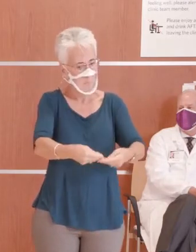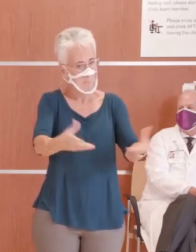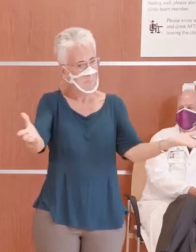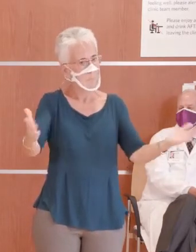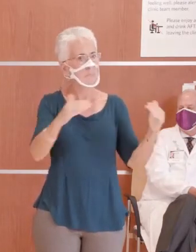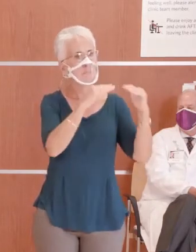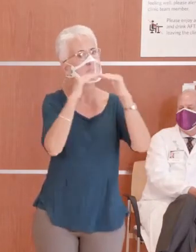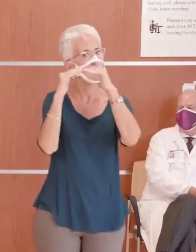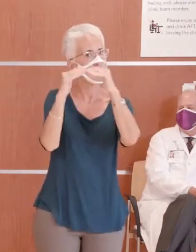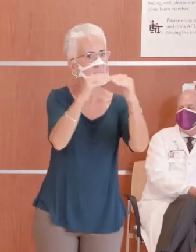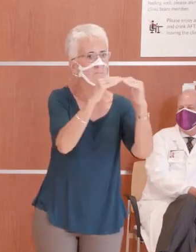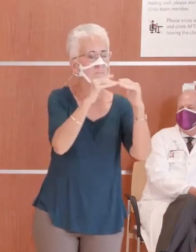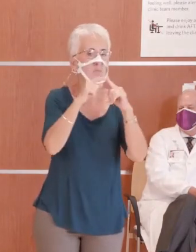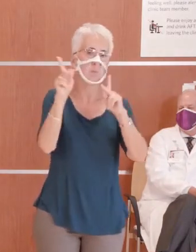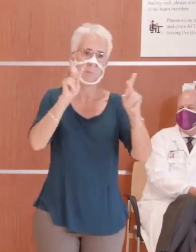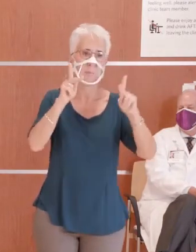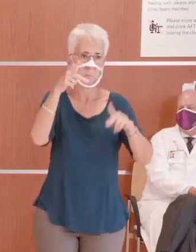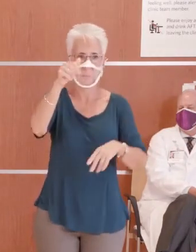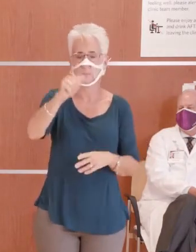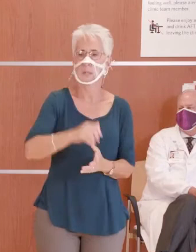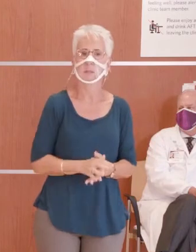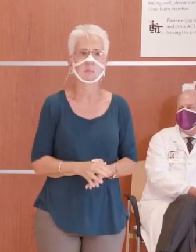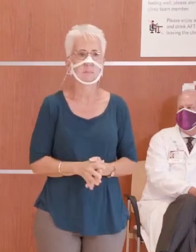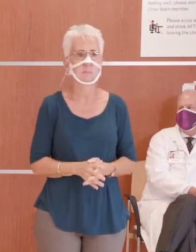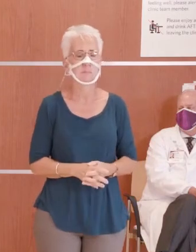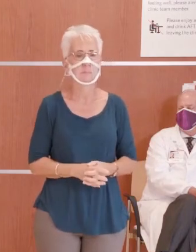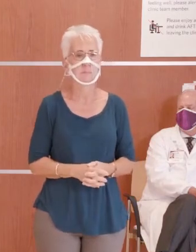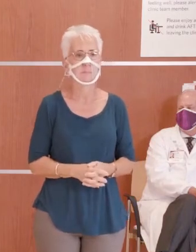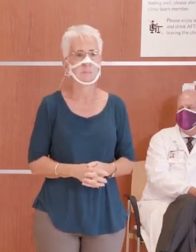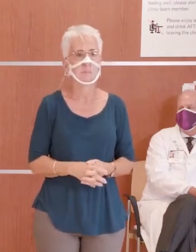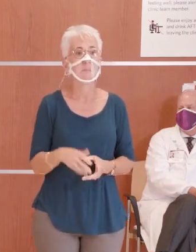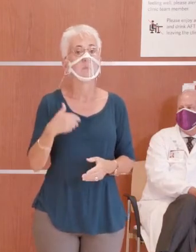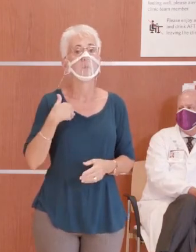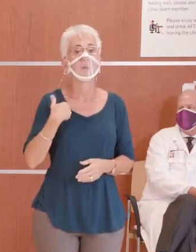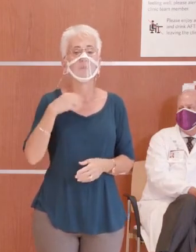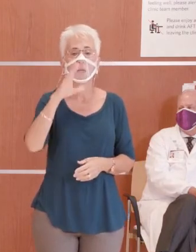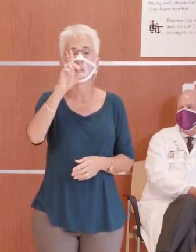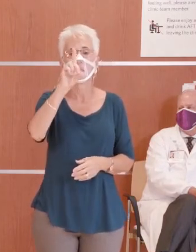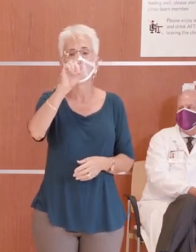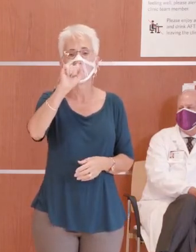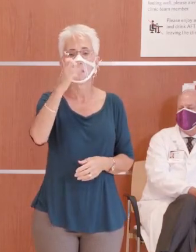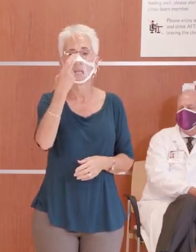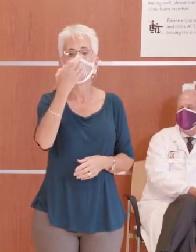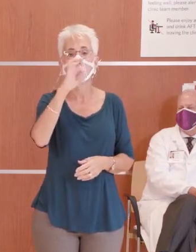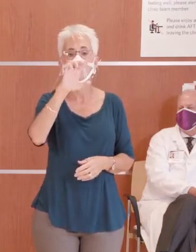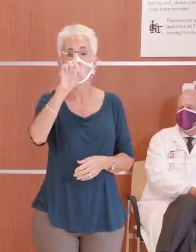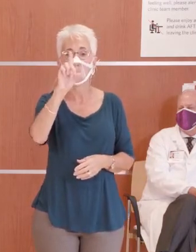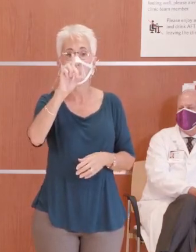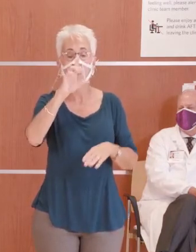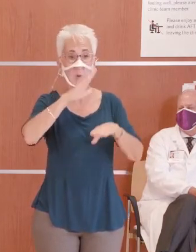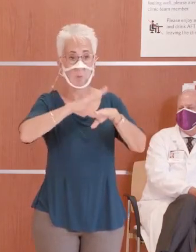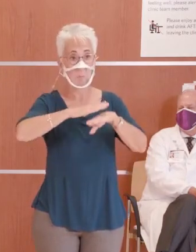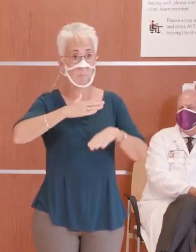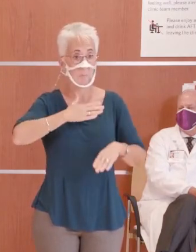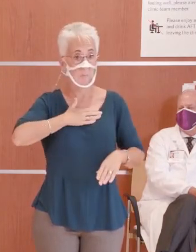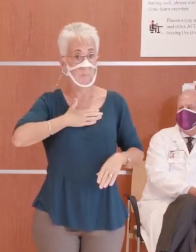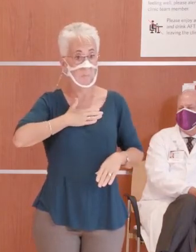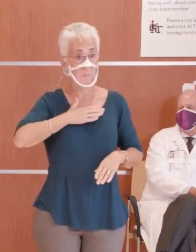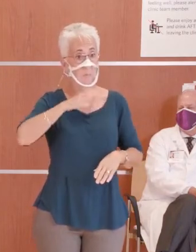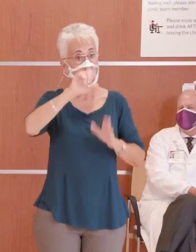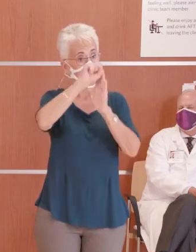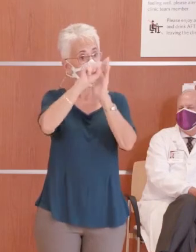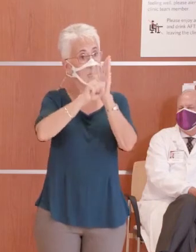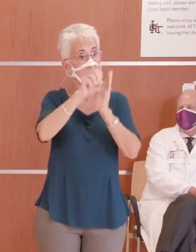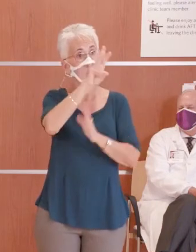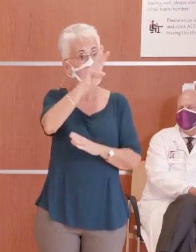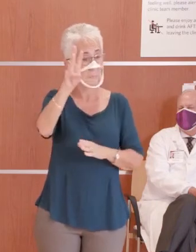way throughout the Commonwealth. We have a dashboard, the COVID-19 dashboard, that is on our website that has some of that race